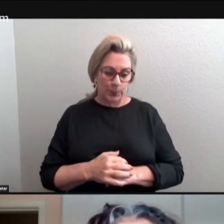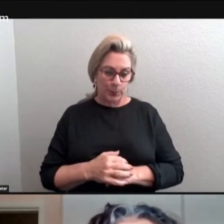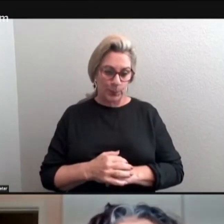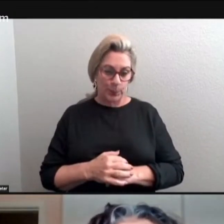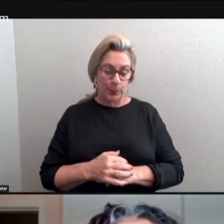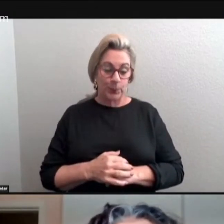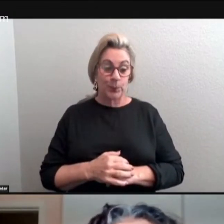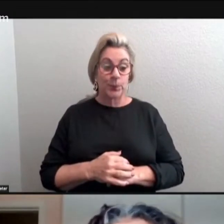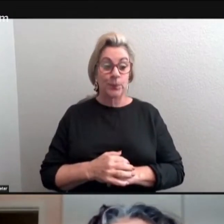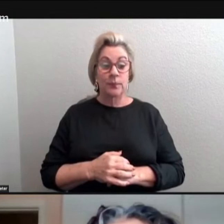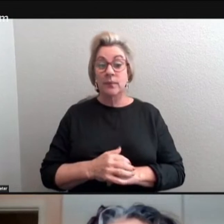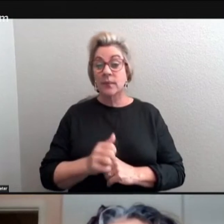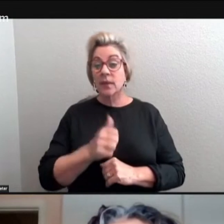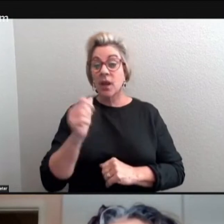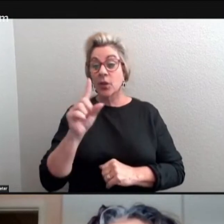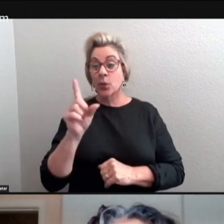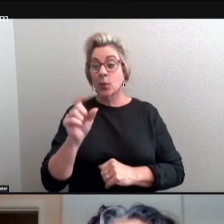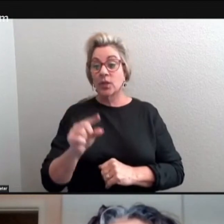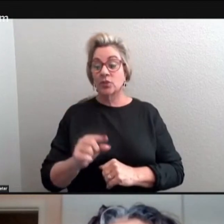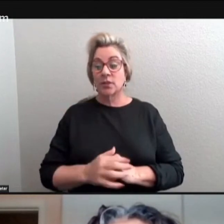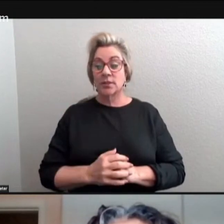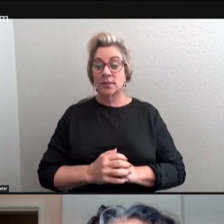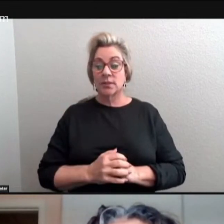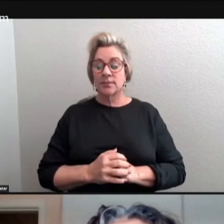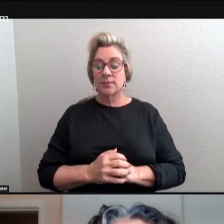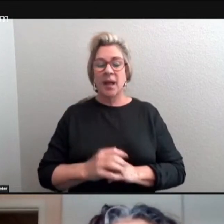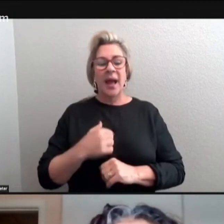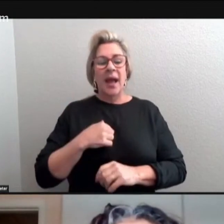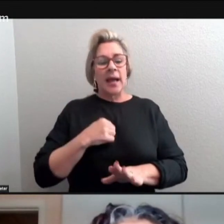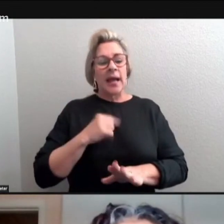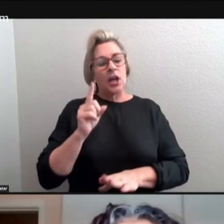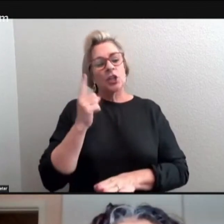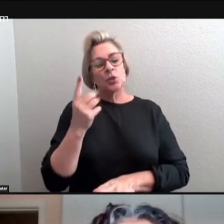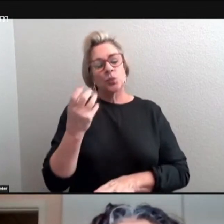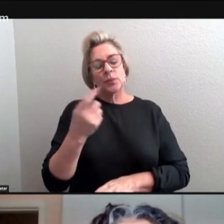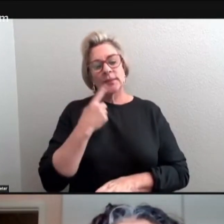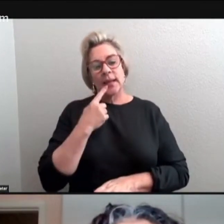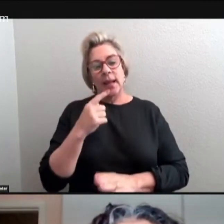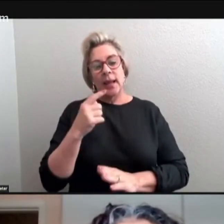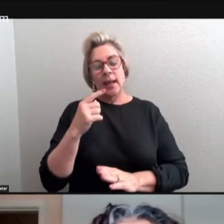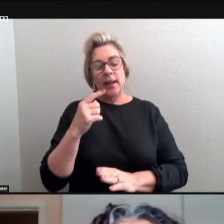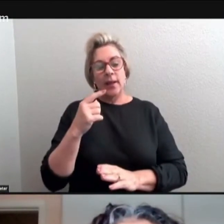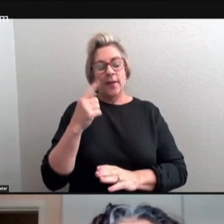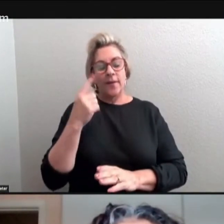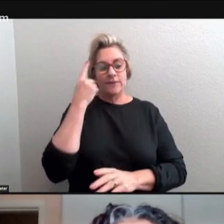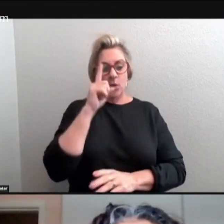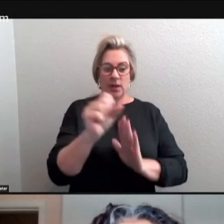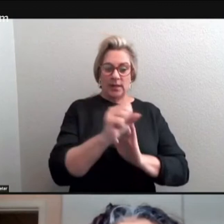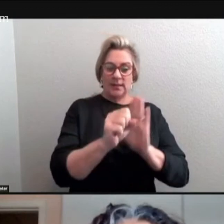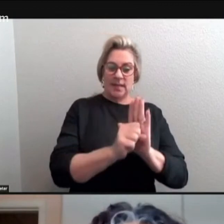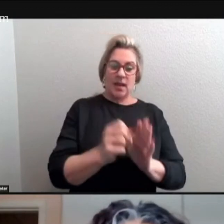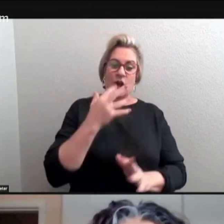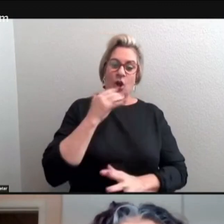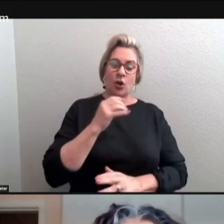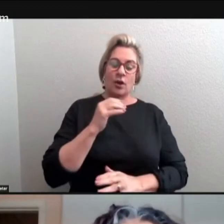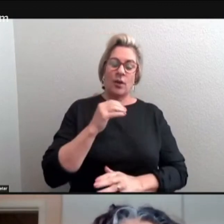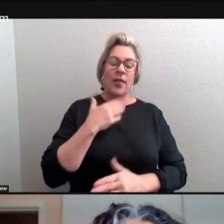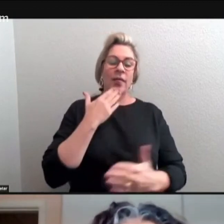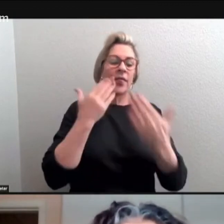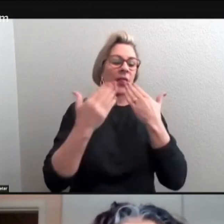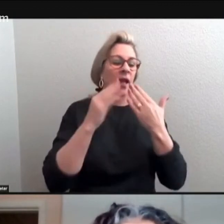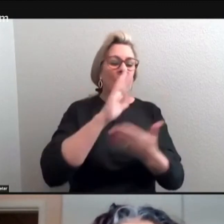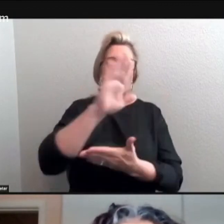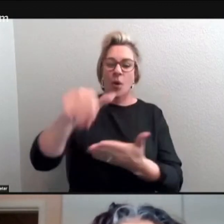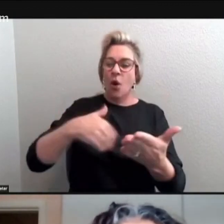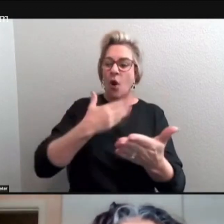Any additional questions? I just want to, on behalf of the state of Colorado, thank Ball, Civitas, Boulder Community